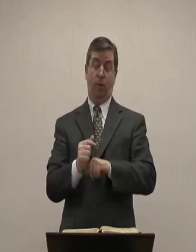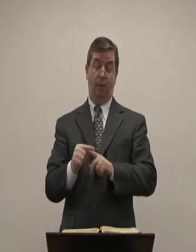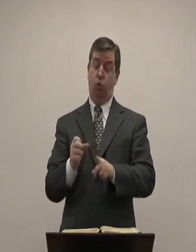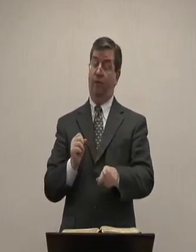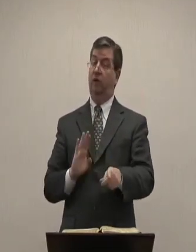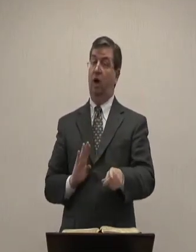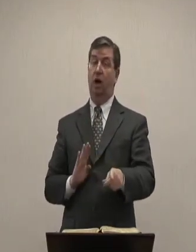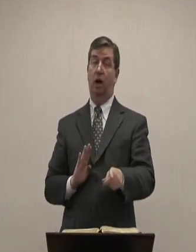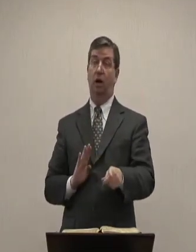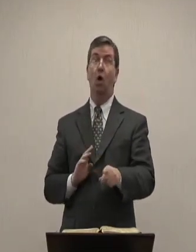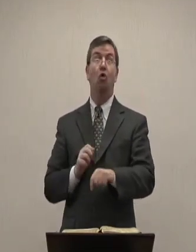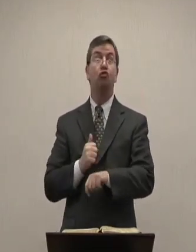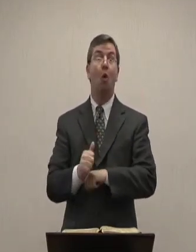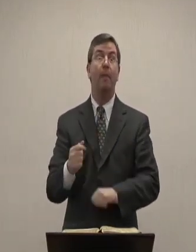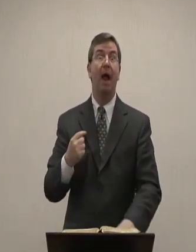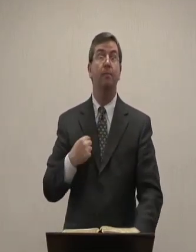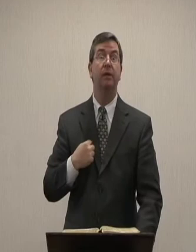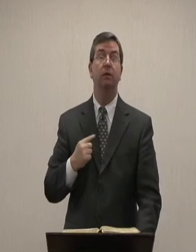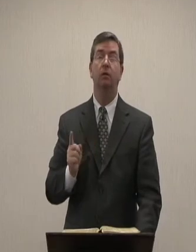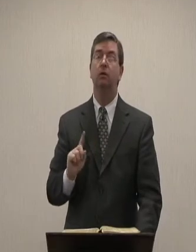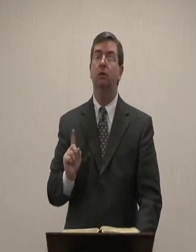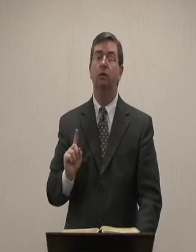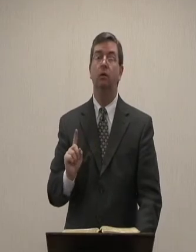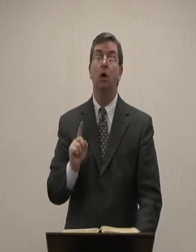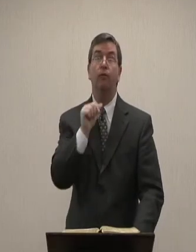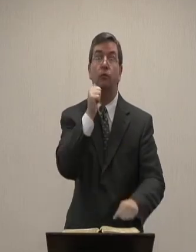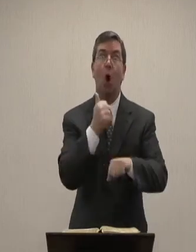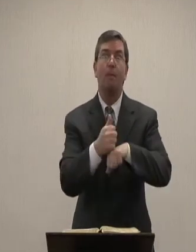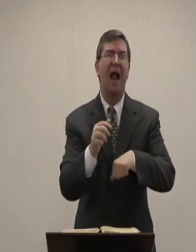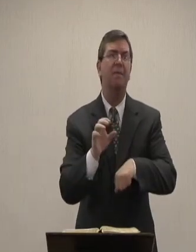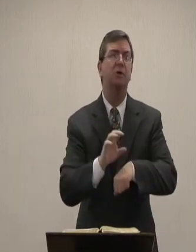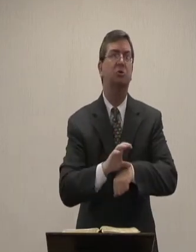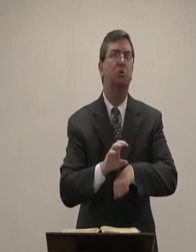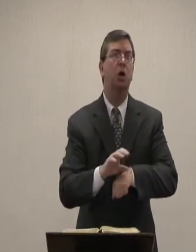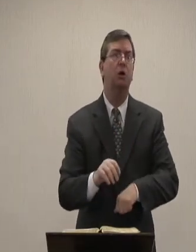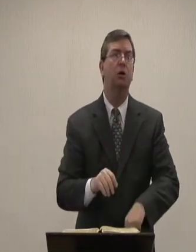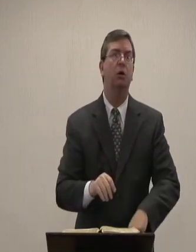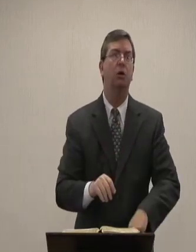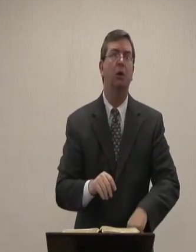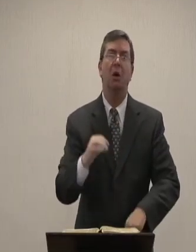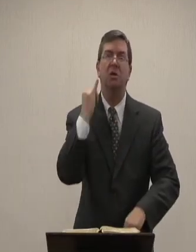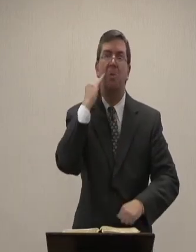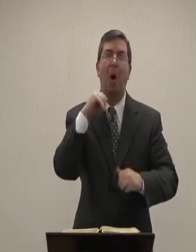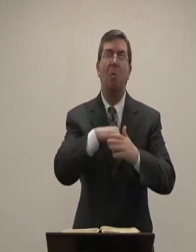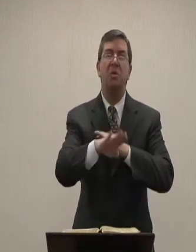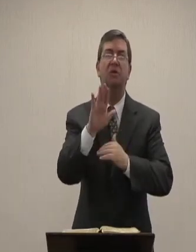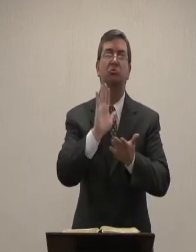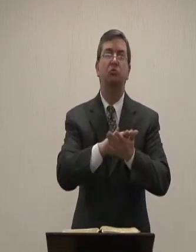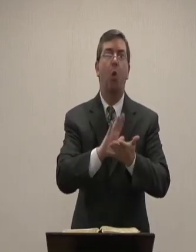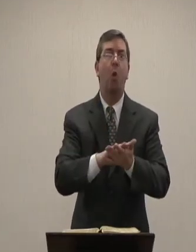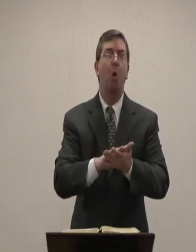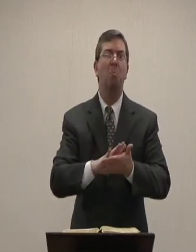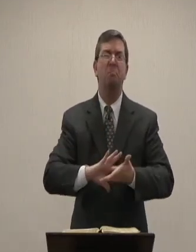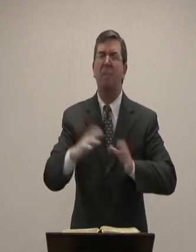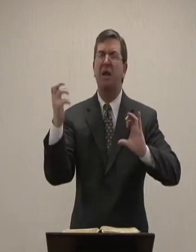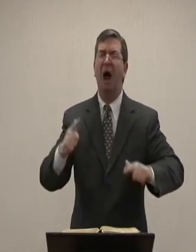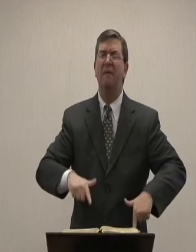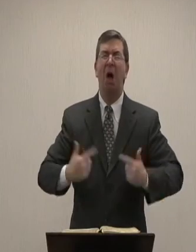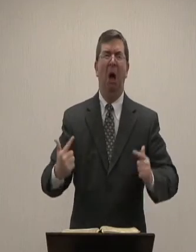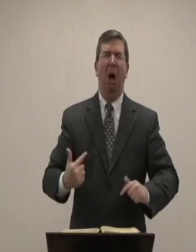It's the choice that you make. Don't blame God. Don't blame me. Don't blame you. Don't blame the church. Or your